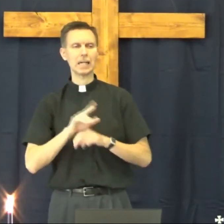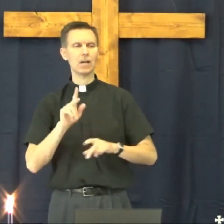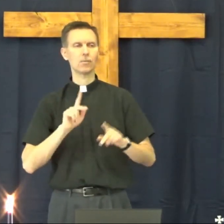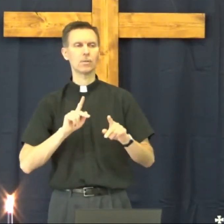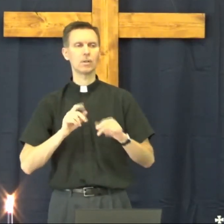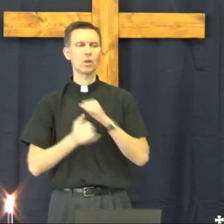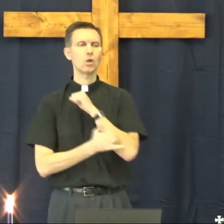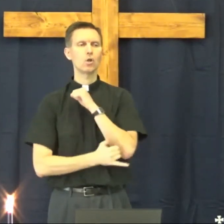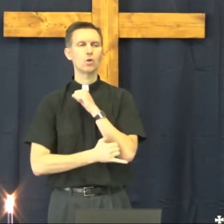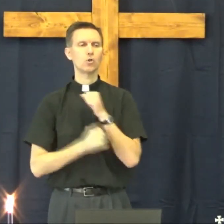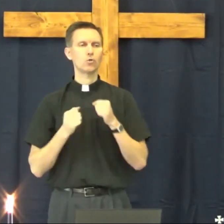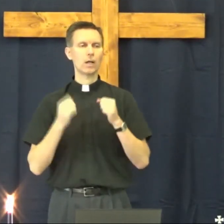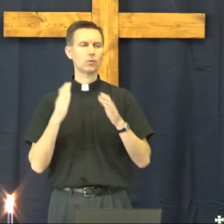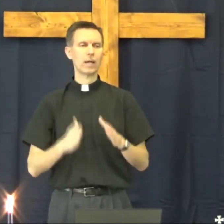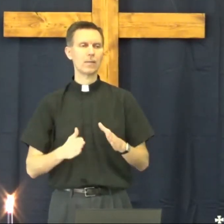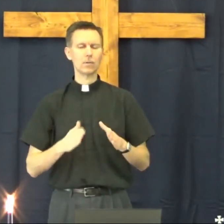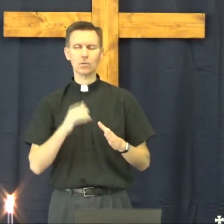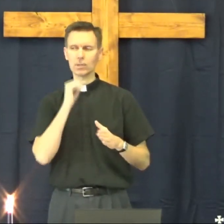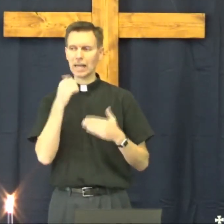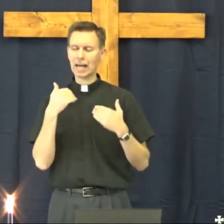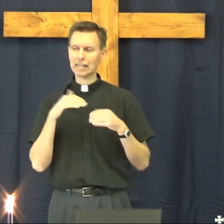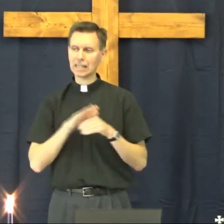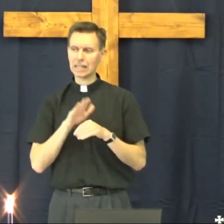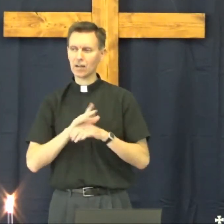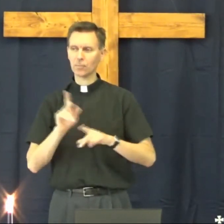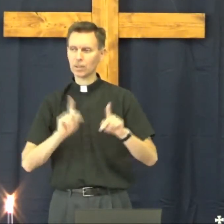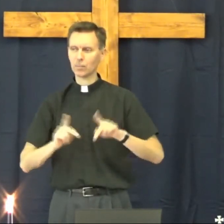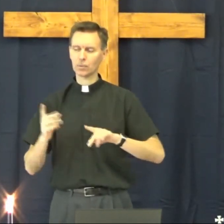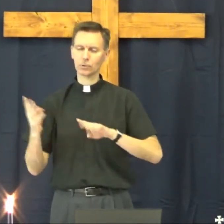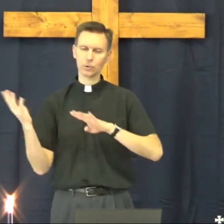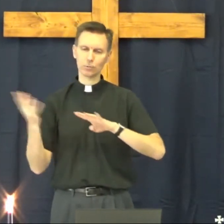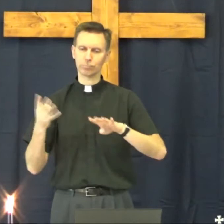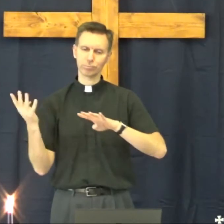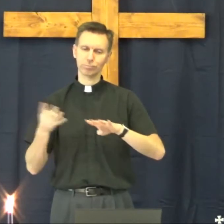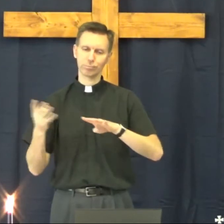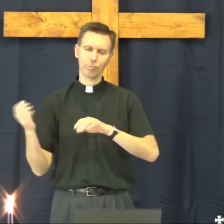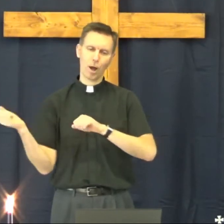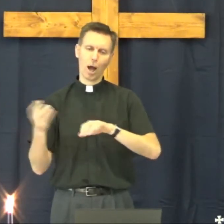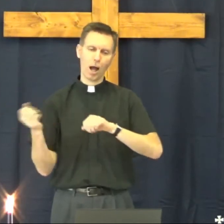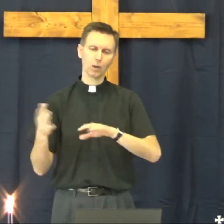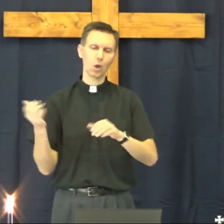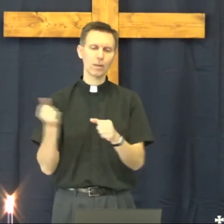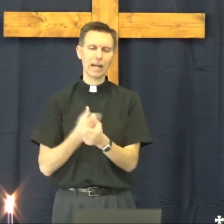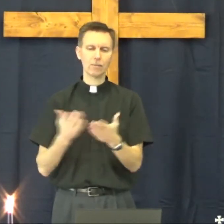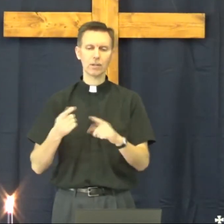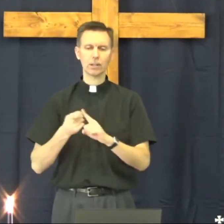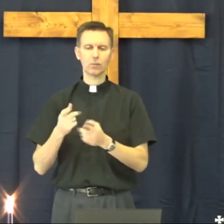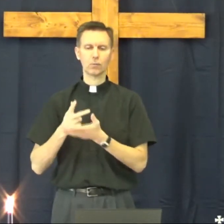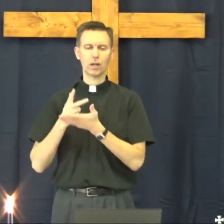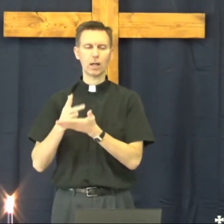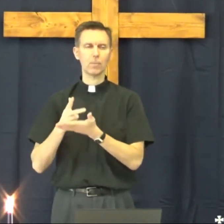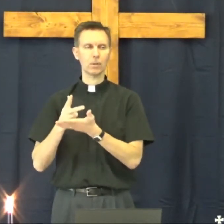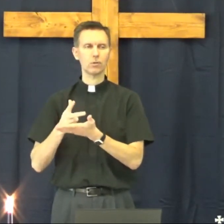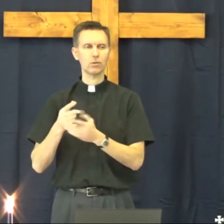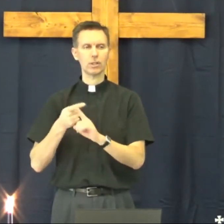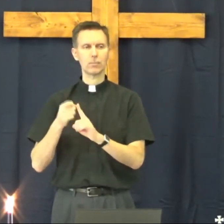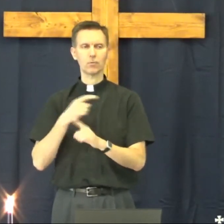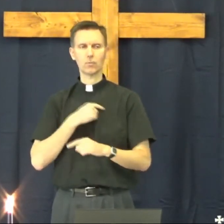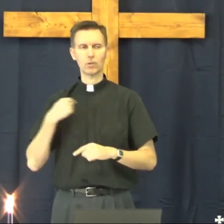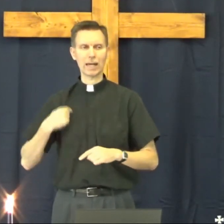enough truck drivers, not enough people to unload everything from the ships from China.